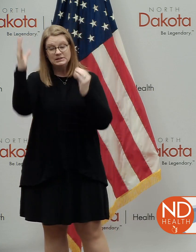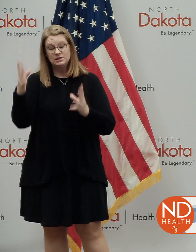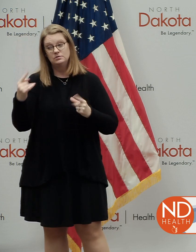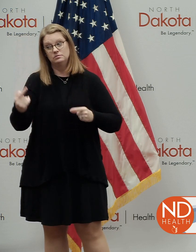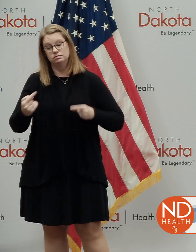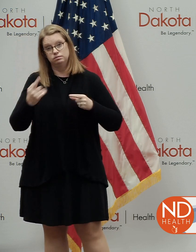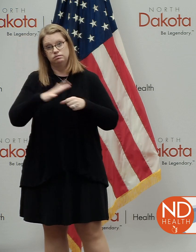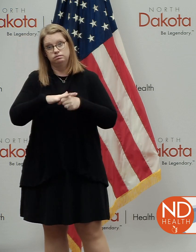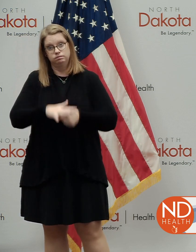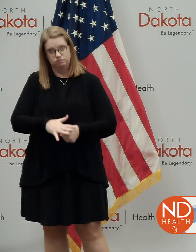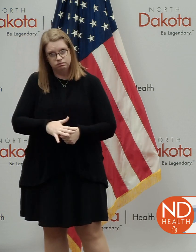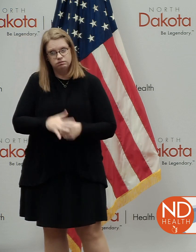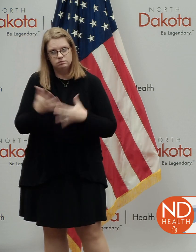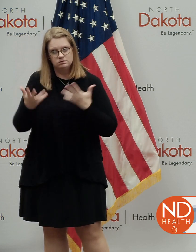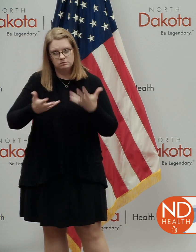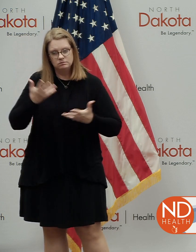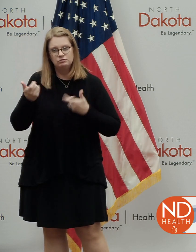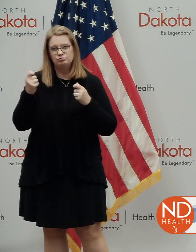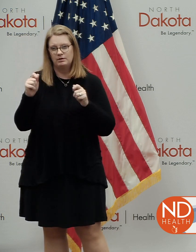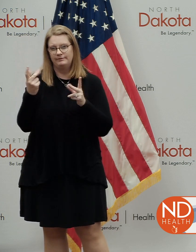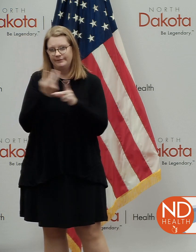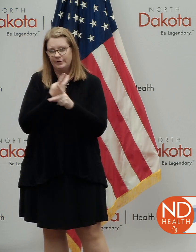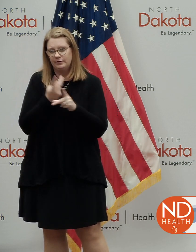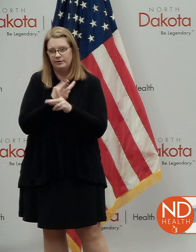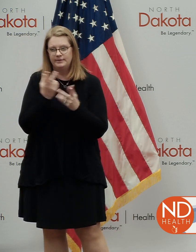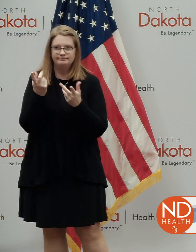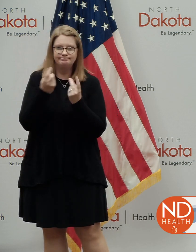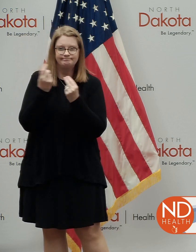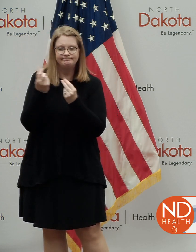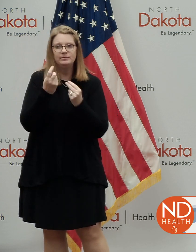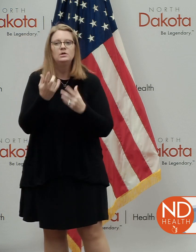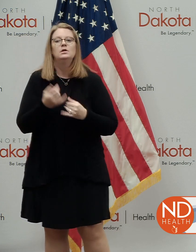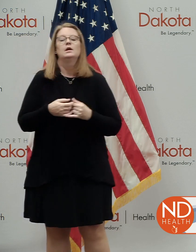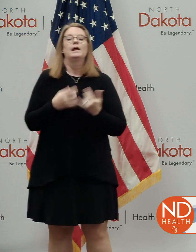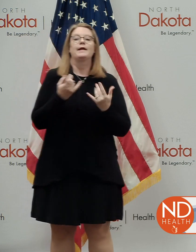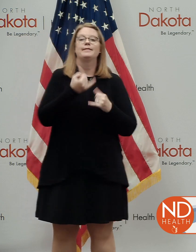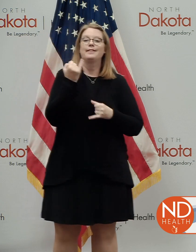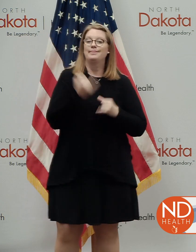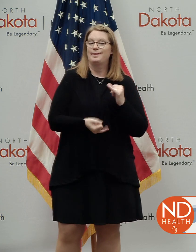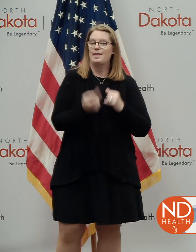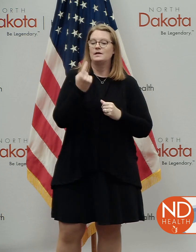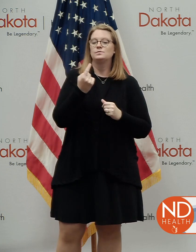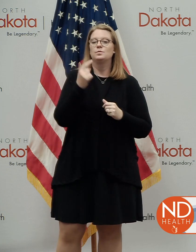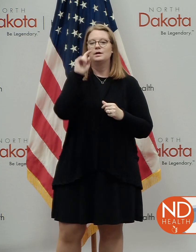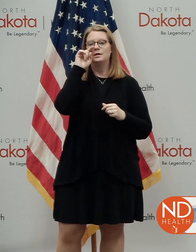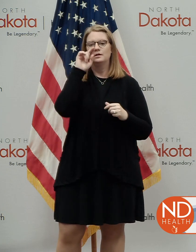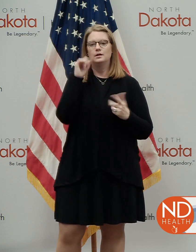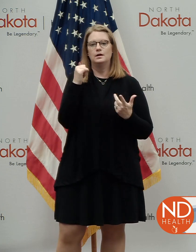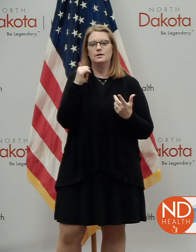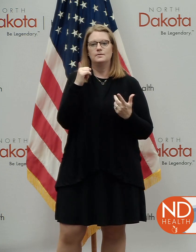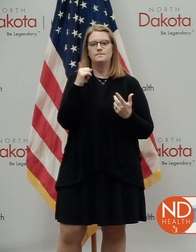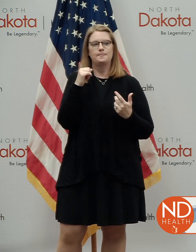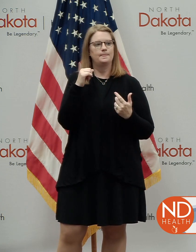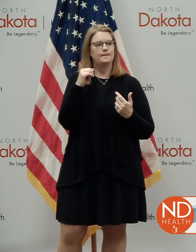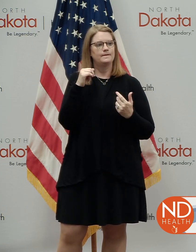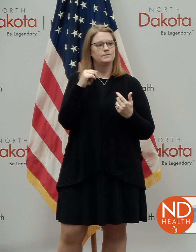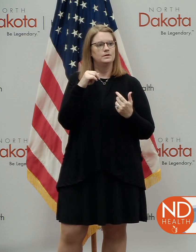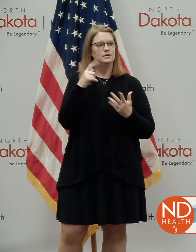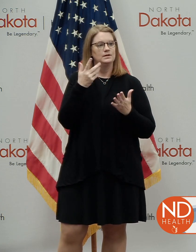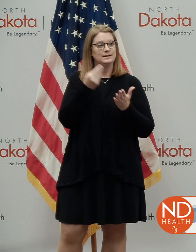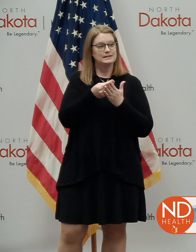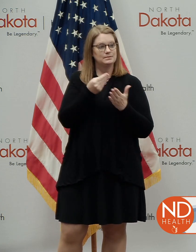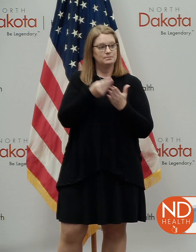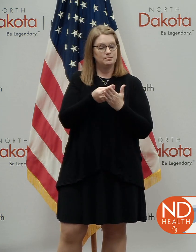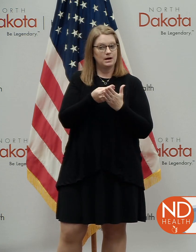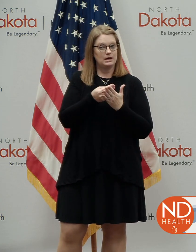and stressful times, as you'll hear later. And probably the last one I want to mention is that because of this funding,